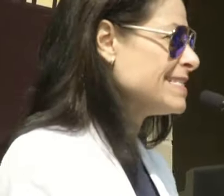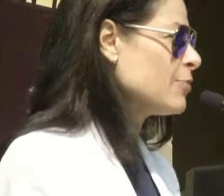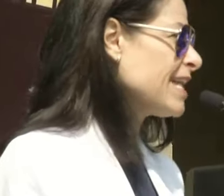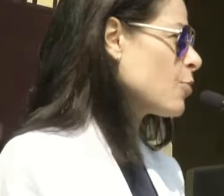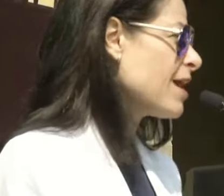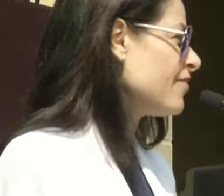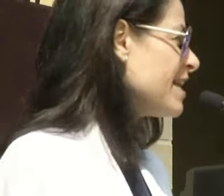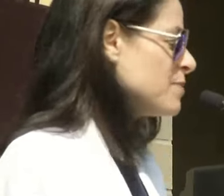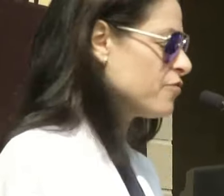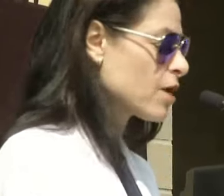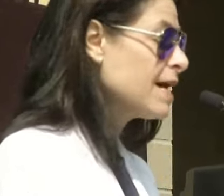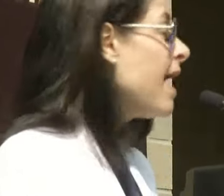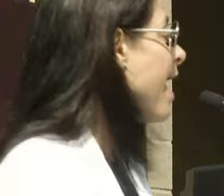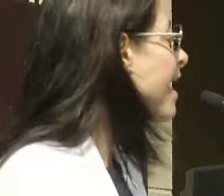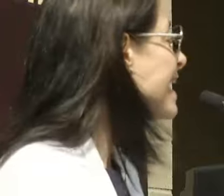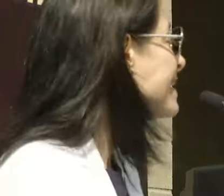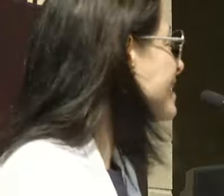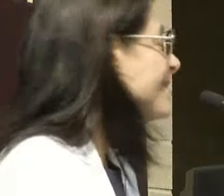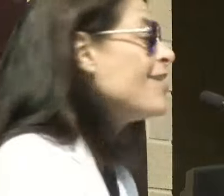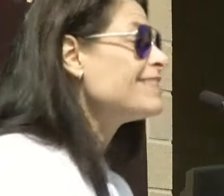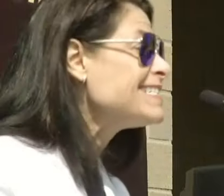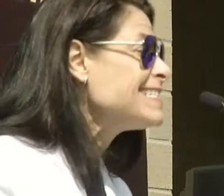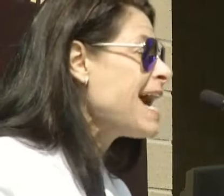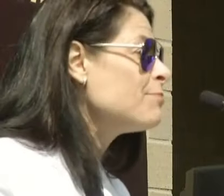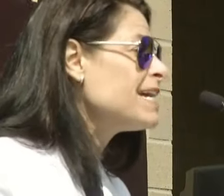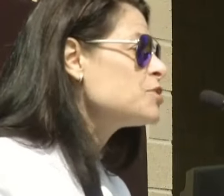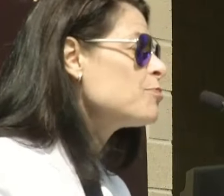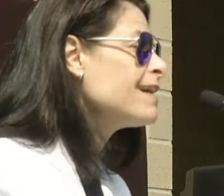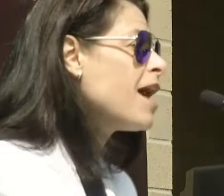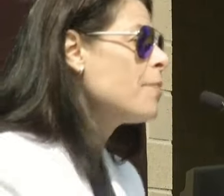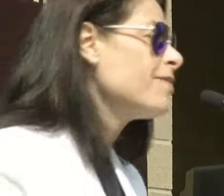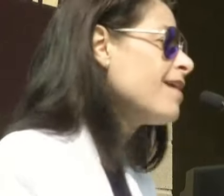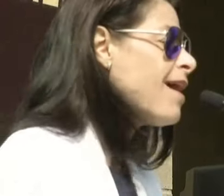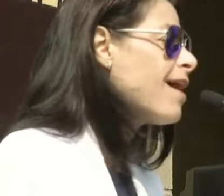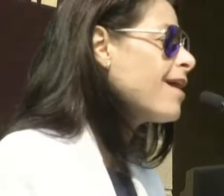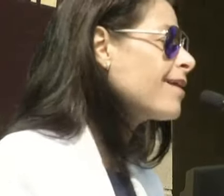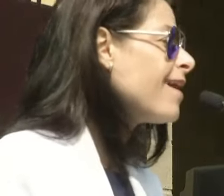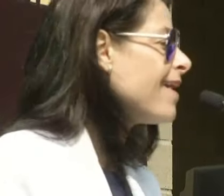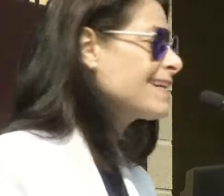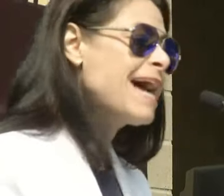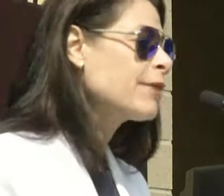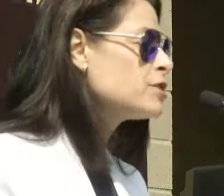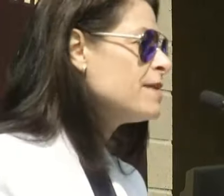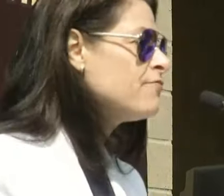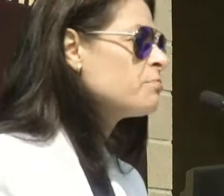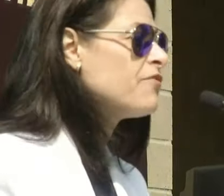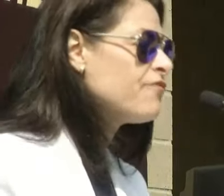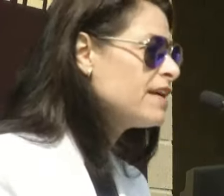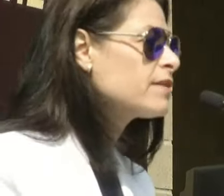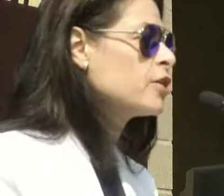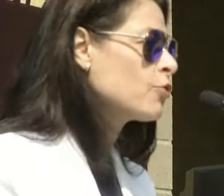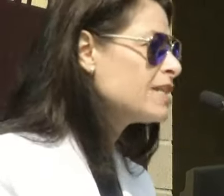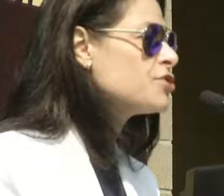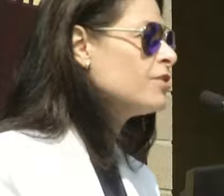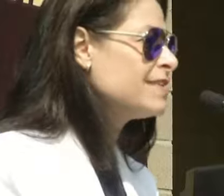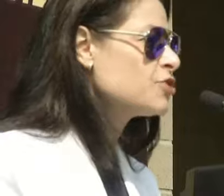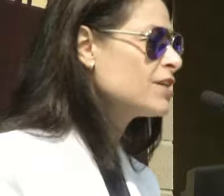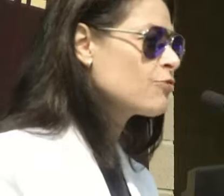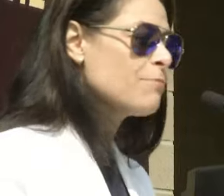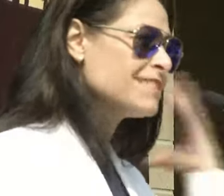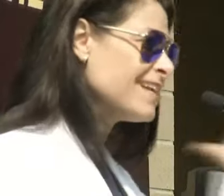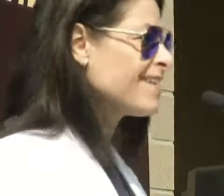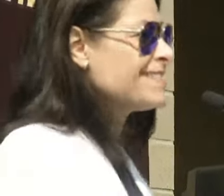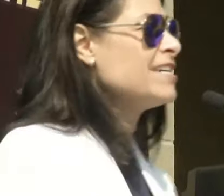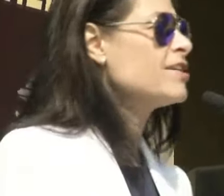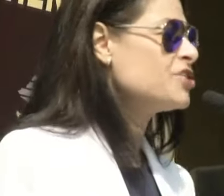so waiting to see what that qualifies me for. All right, now at this time, let's bring up our congressman from the 5th Congressional